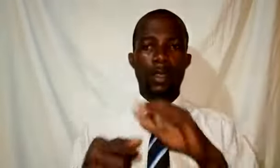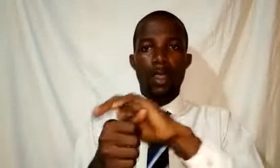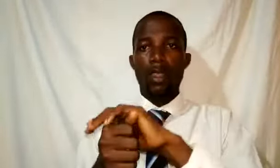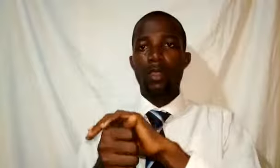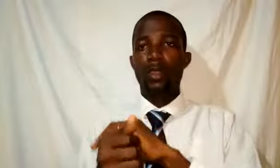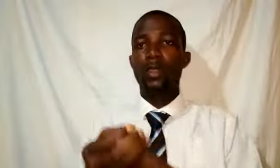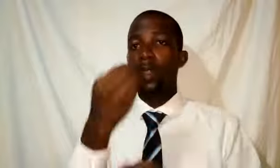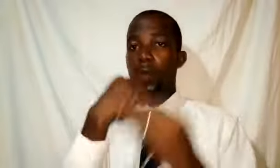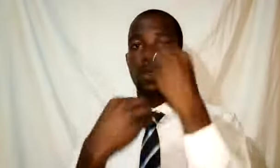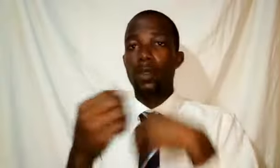everything.